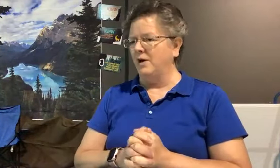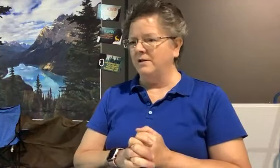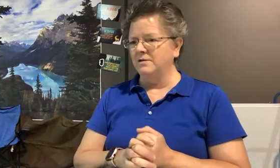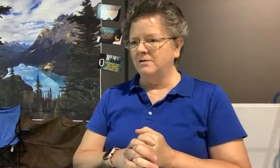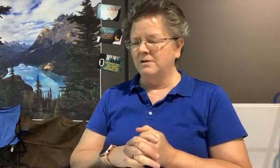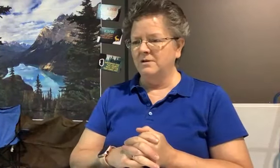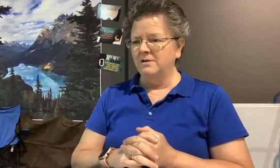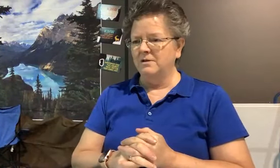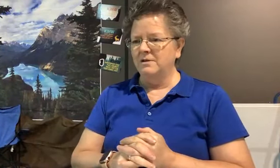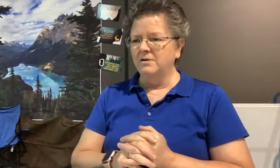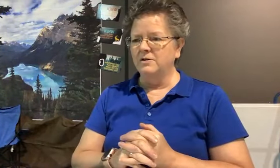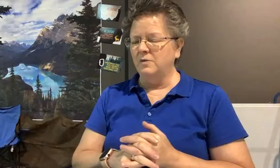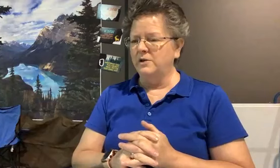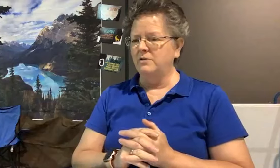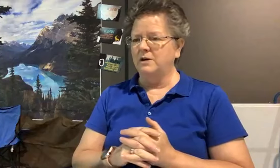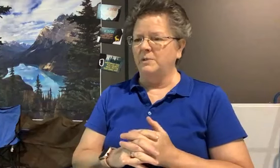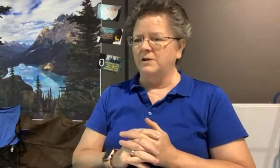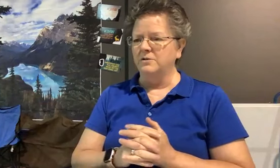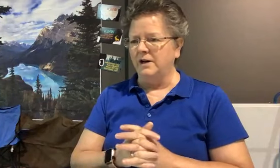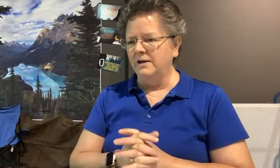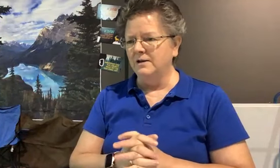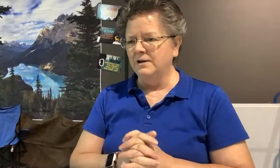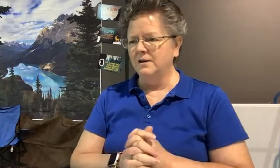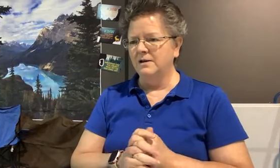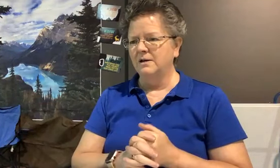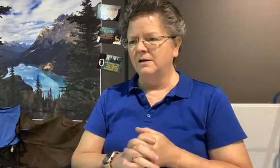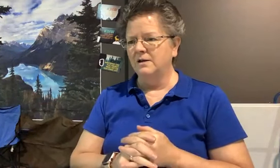us? Crystal, what did you tell me yesterday?